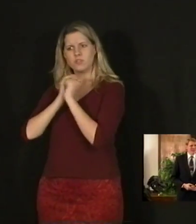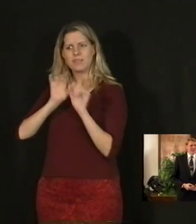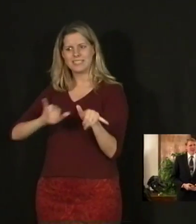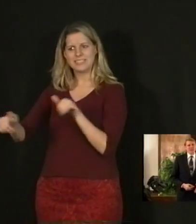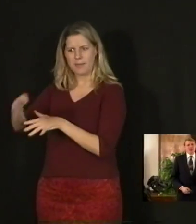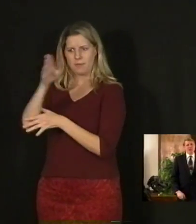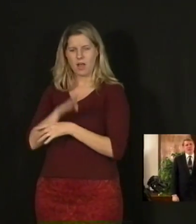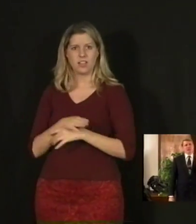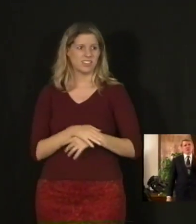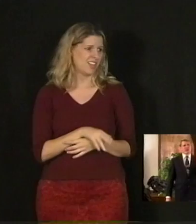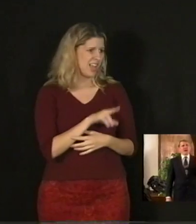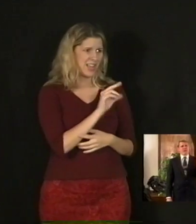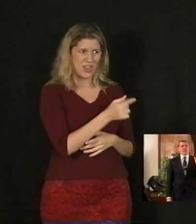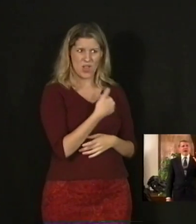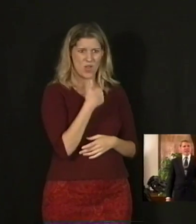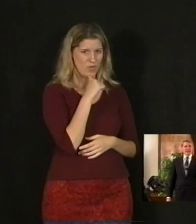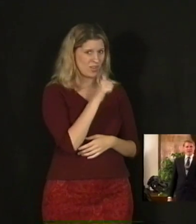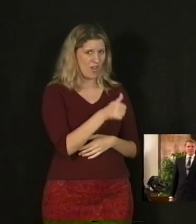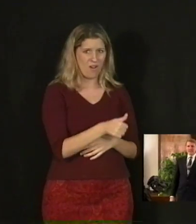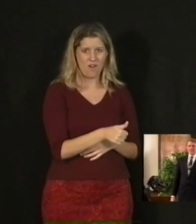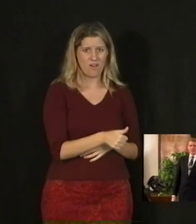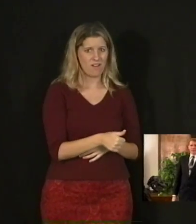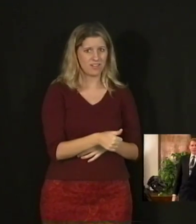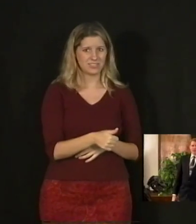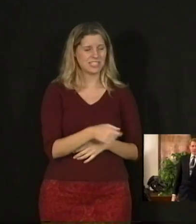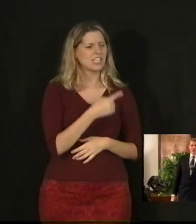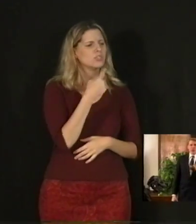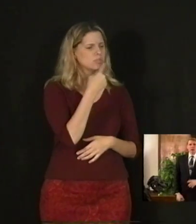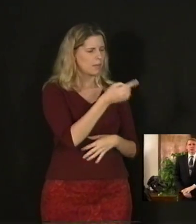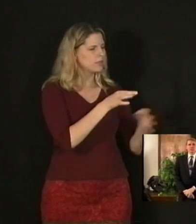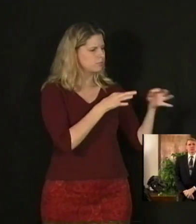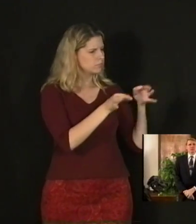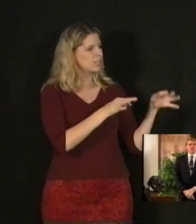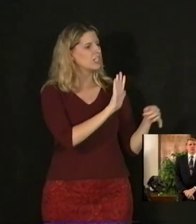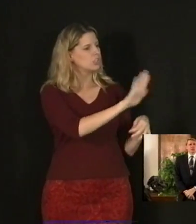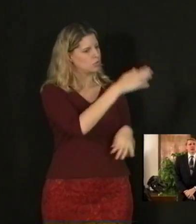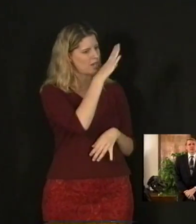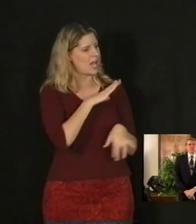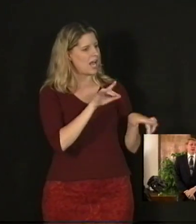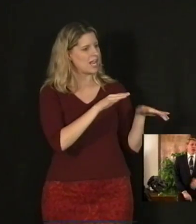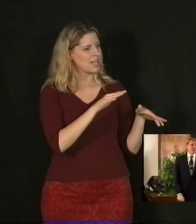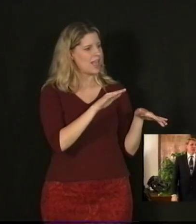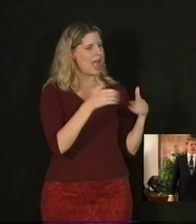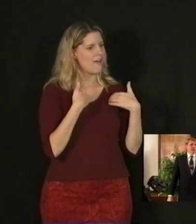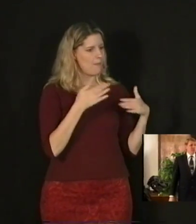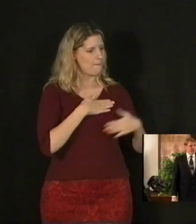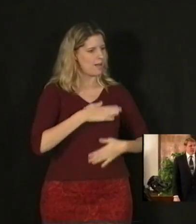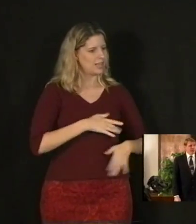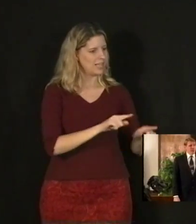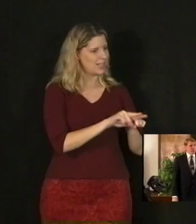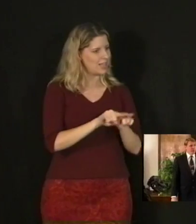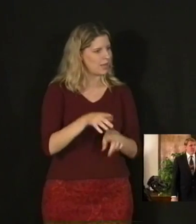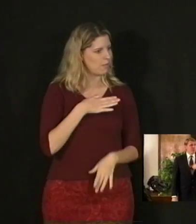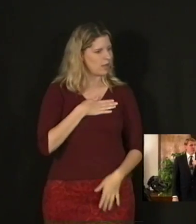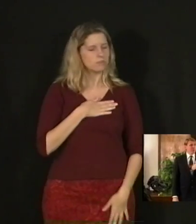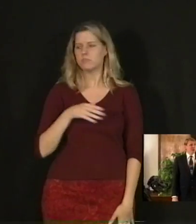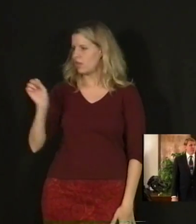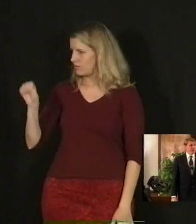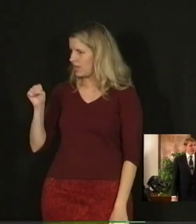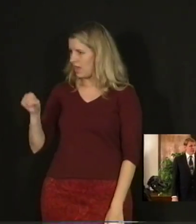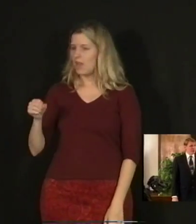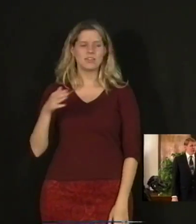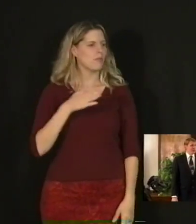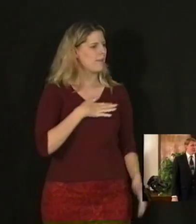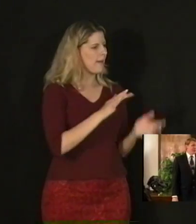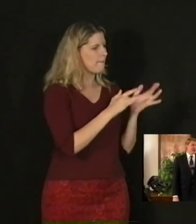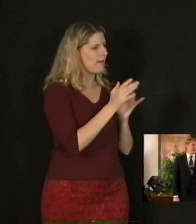I said, "Tell me, fellas, does your God have a body like mine?" They said, "Oh, yeah." I said, well, my Bible says God's a spirit, and they that worship Him must worship Him in